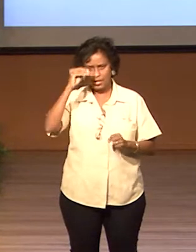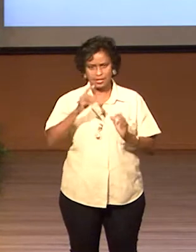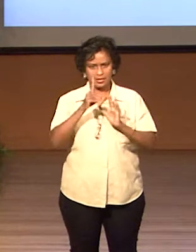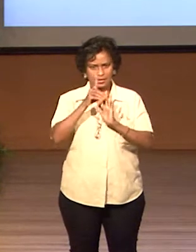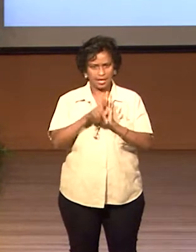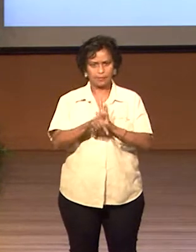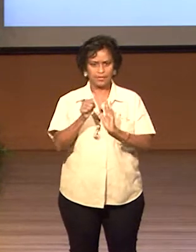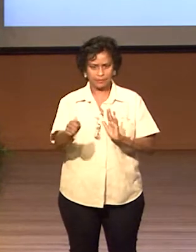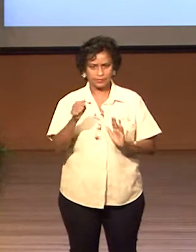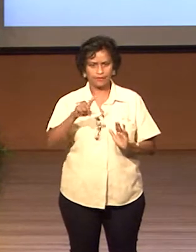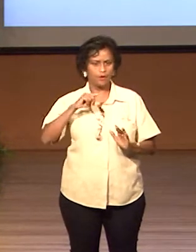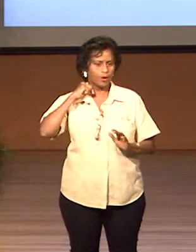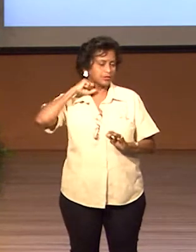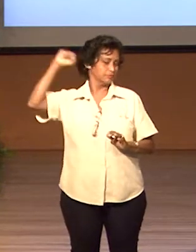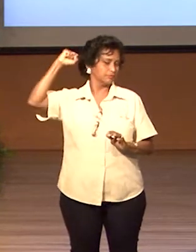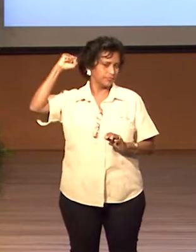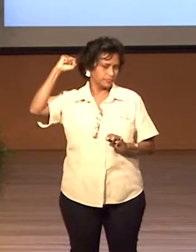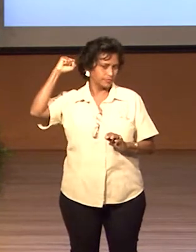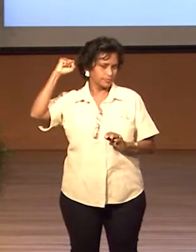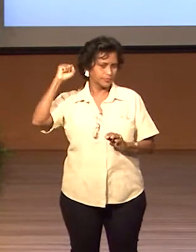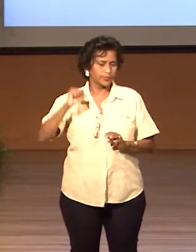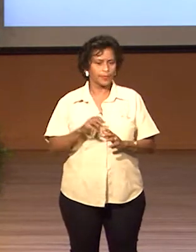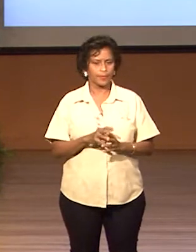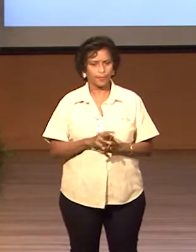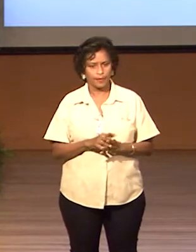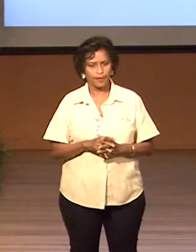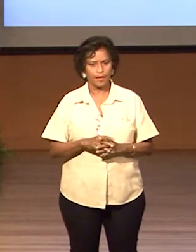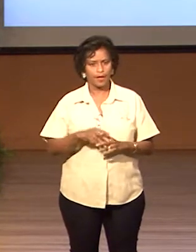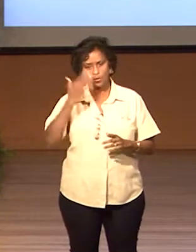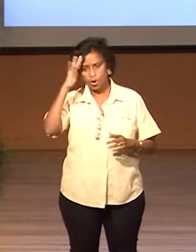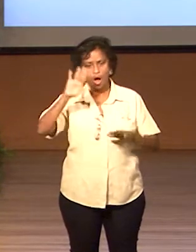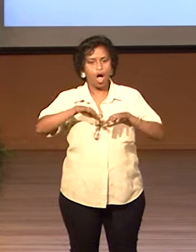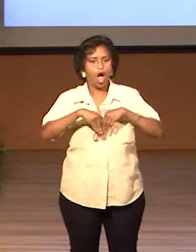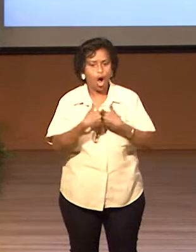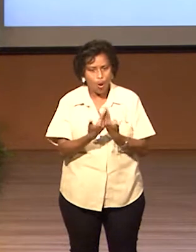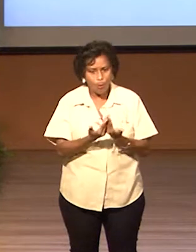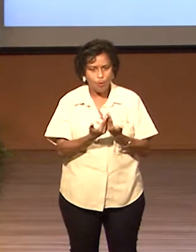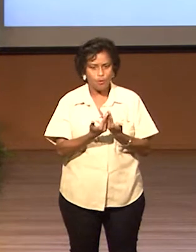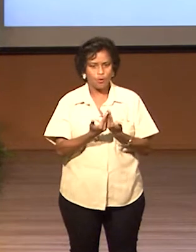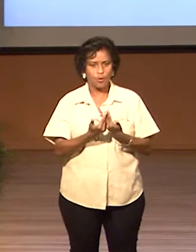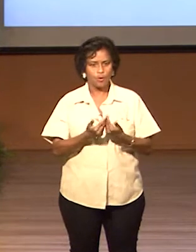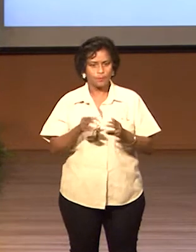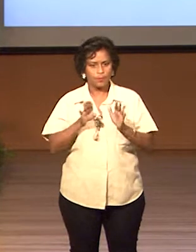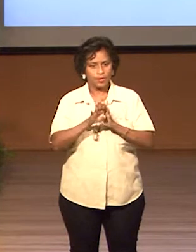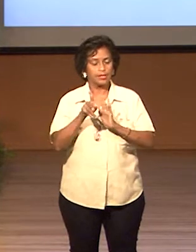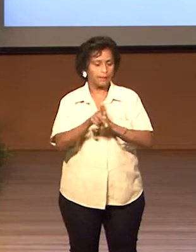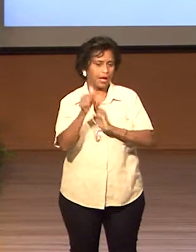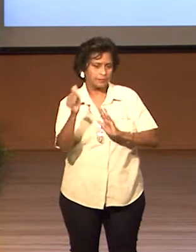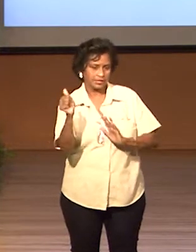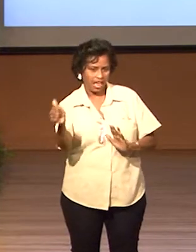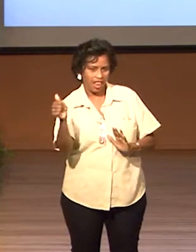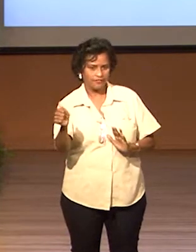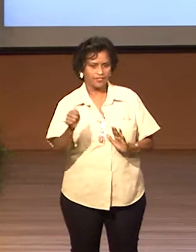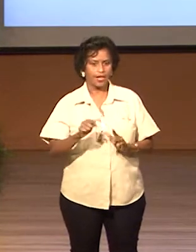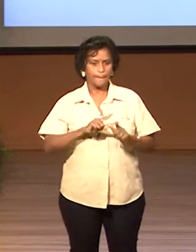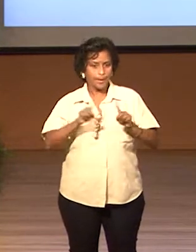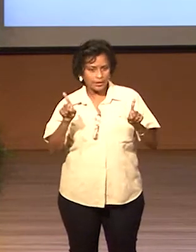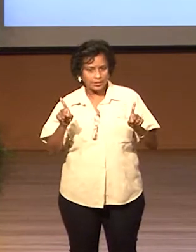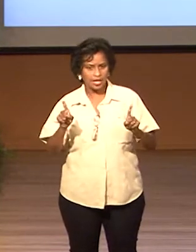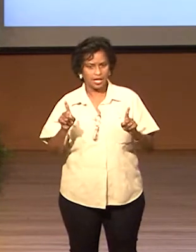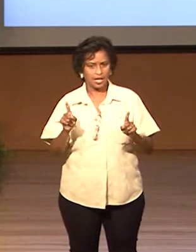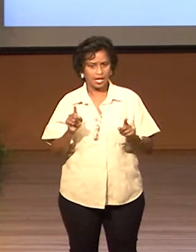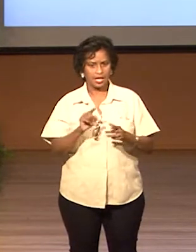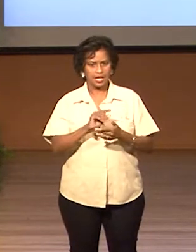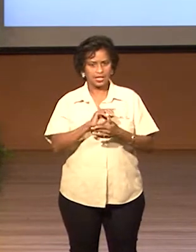still uncertain, but it does seem that it was a suicide. And of course, suicide being the kind of